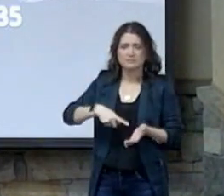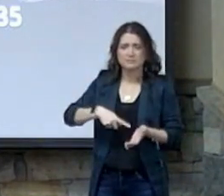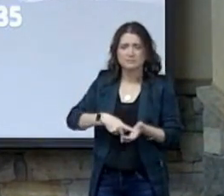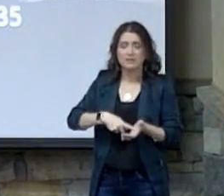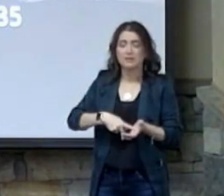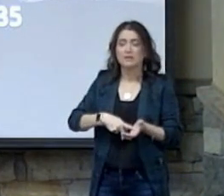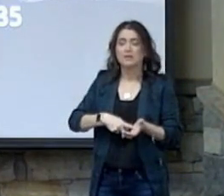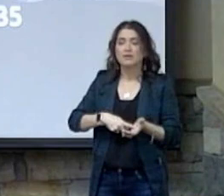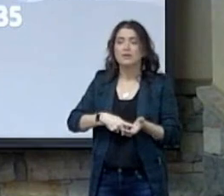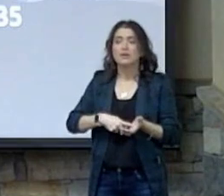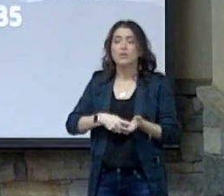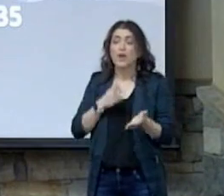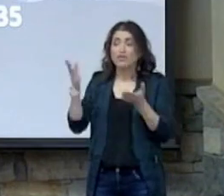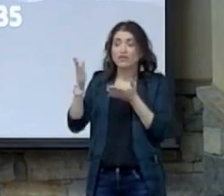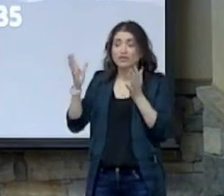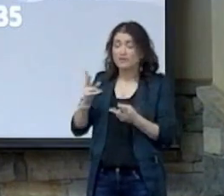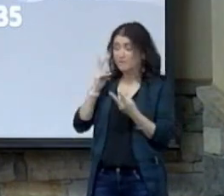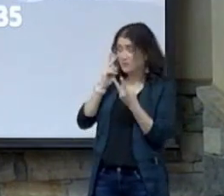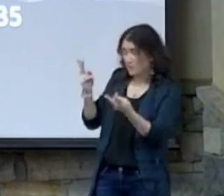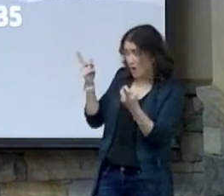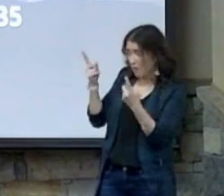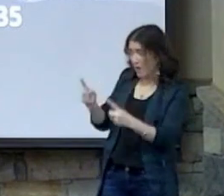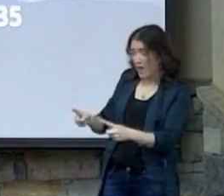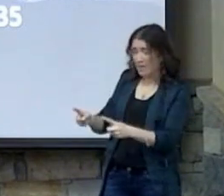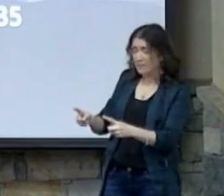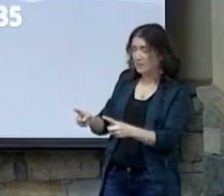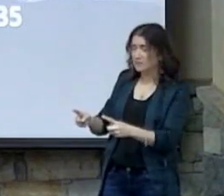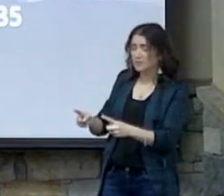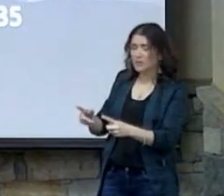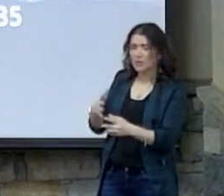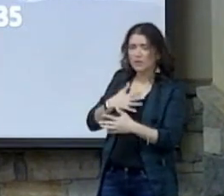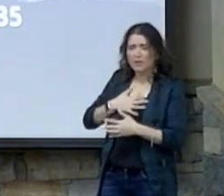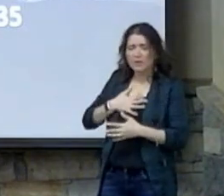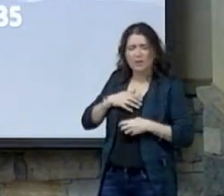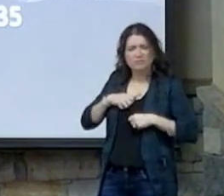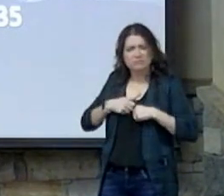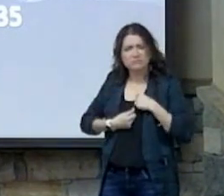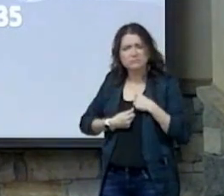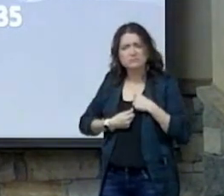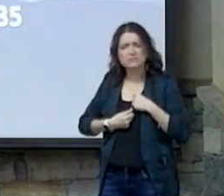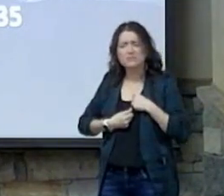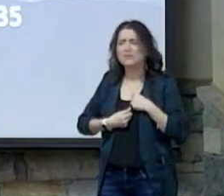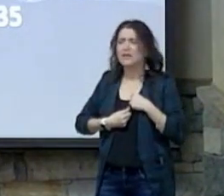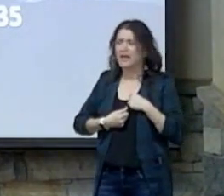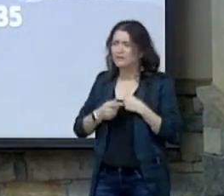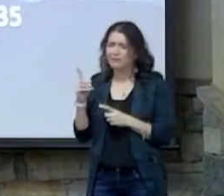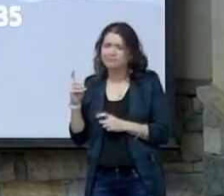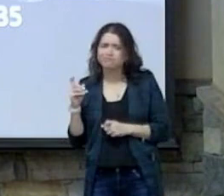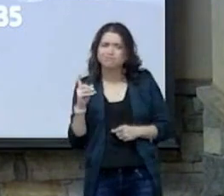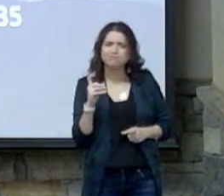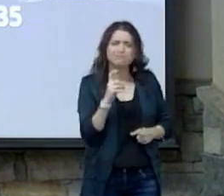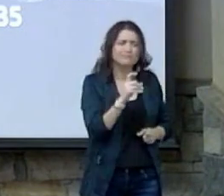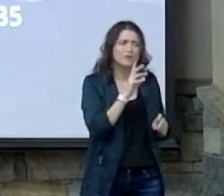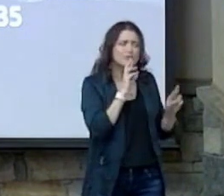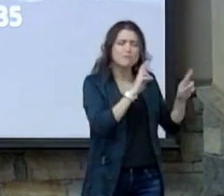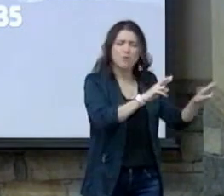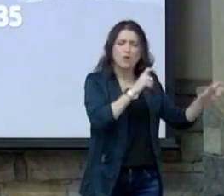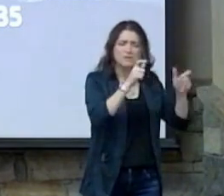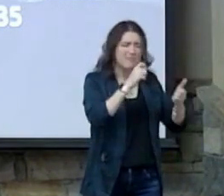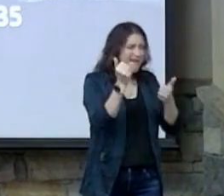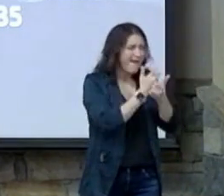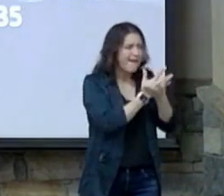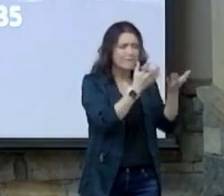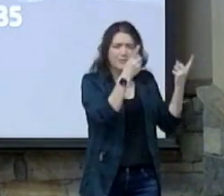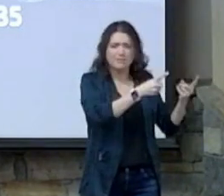fellow servants saw what had taken place, they were greatly distressed. And they went and reported to their master all that had